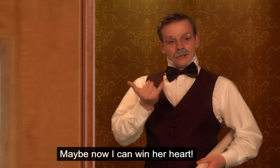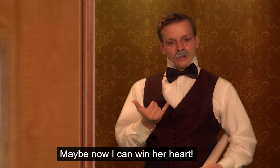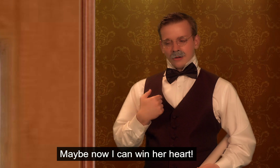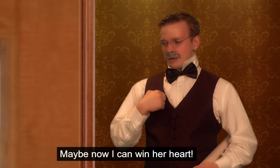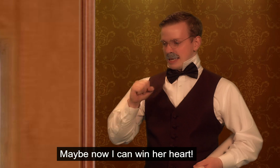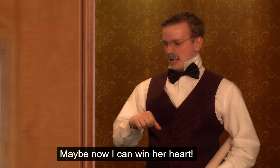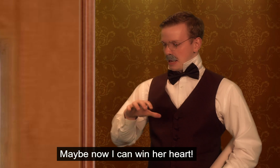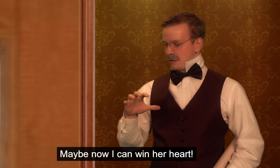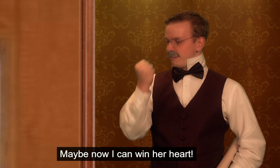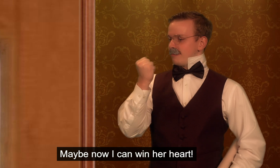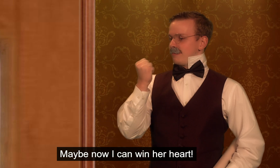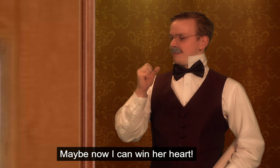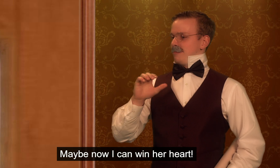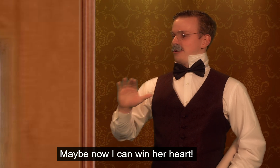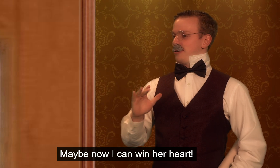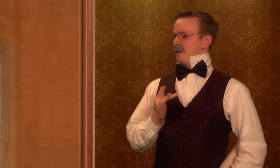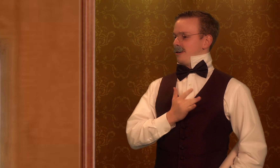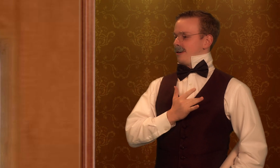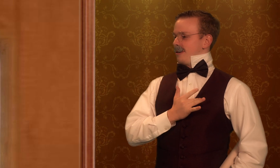Maybe now I can win her heart.